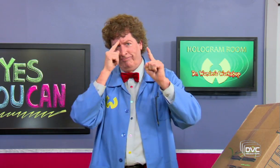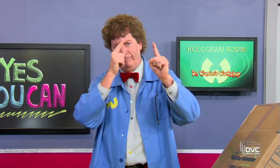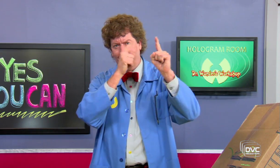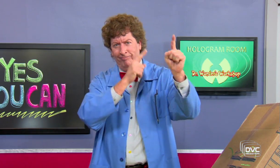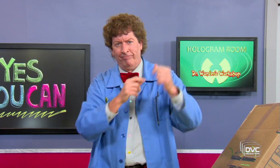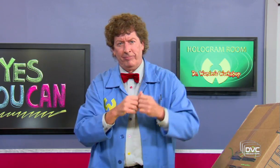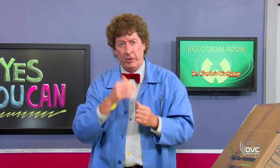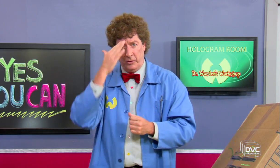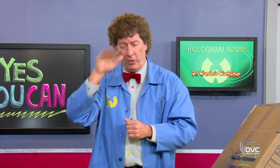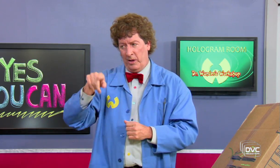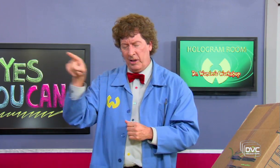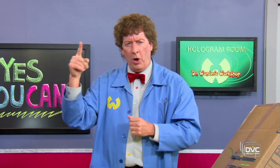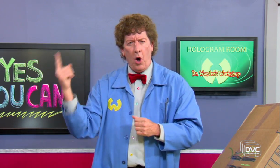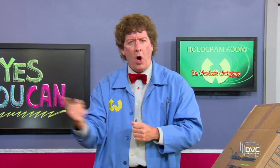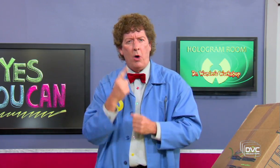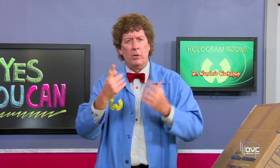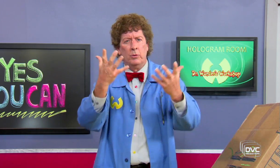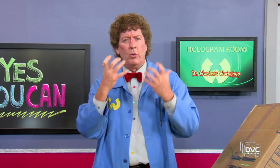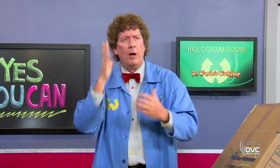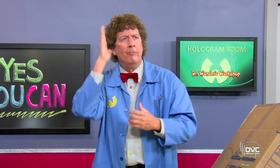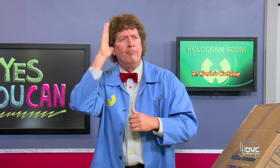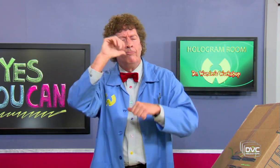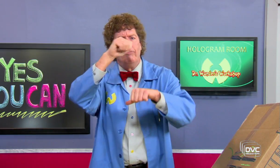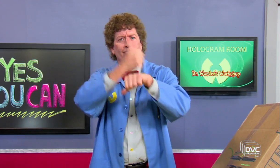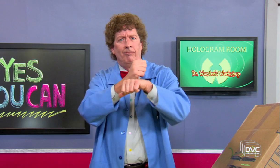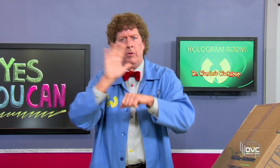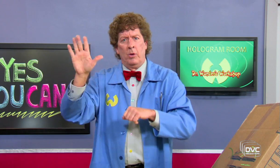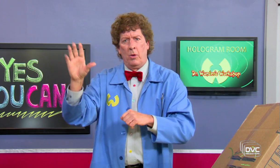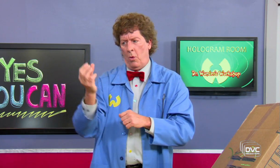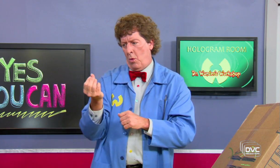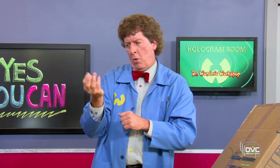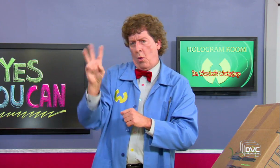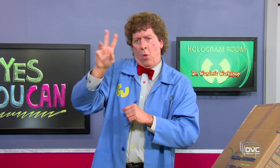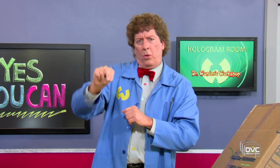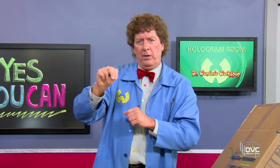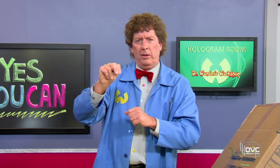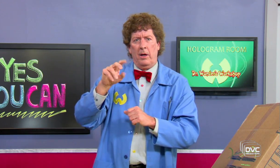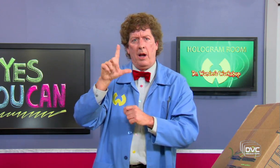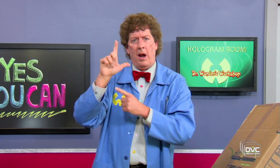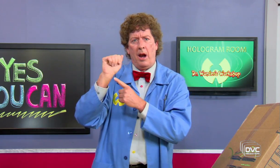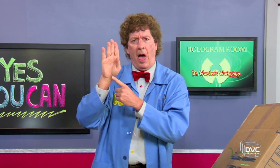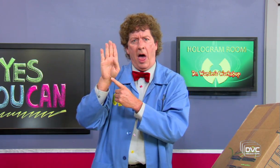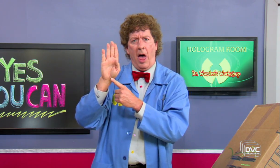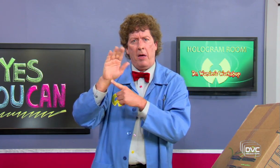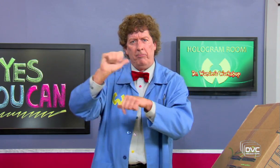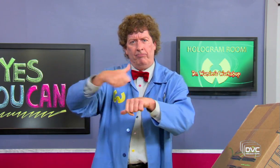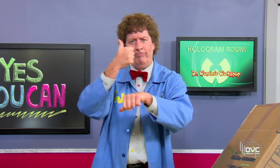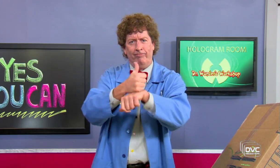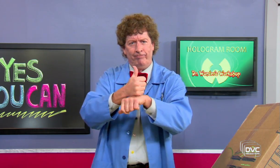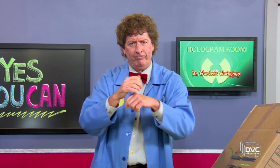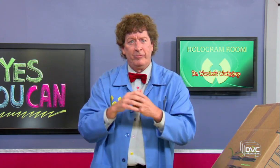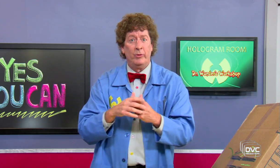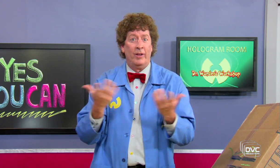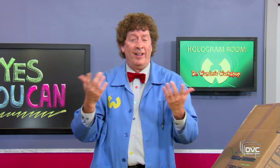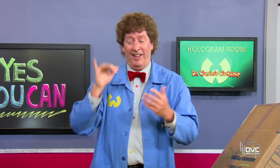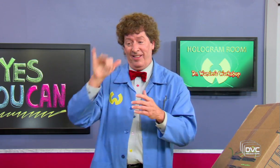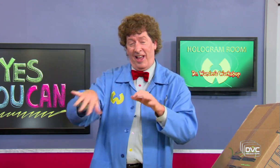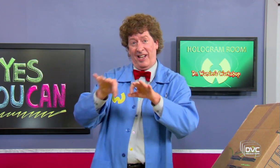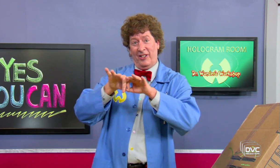goal. You know, he always wanted to start his own lab someday. Well, that degree will help